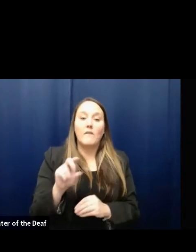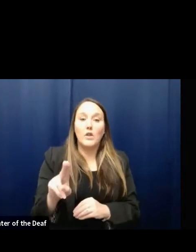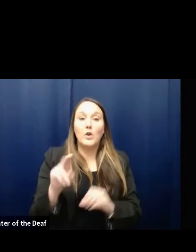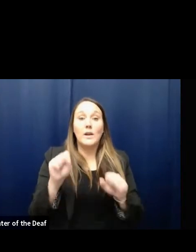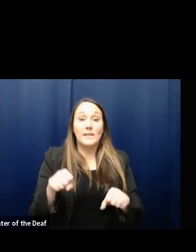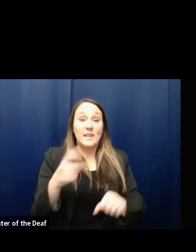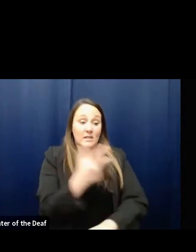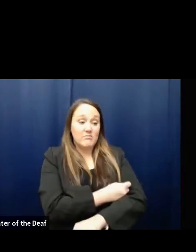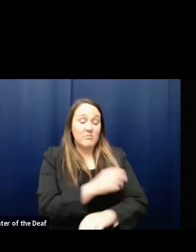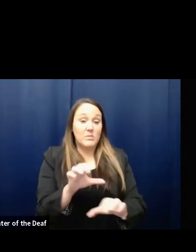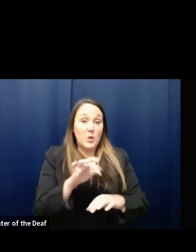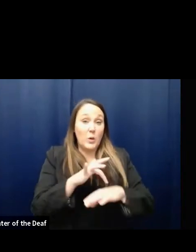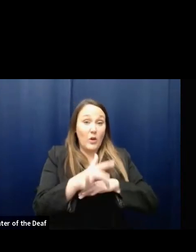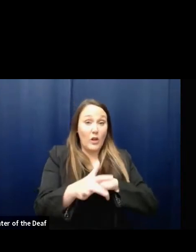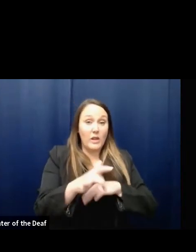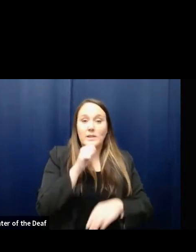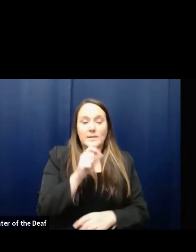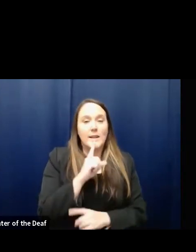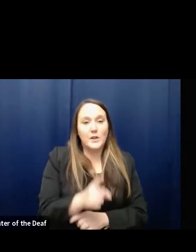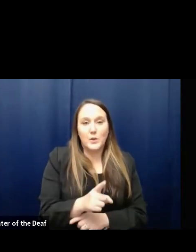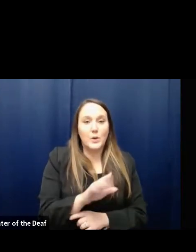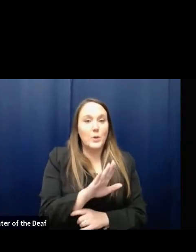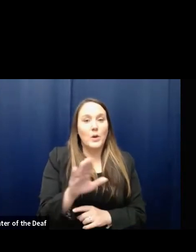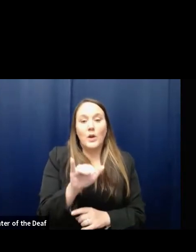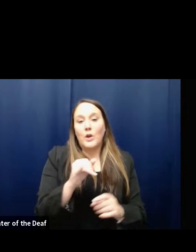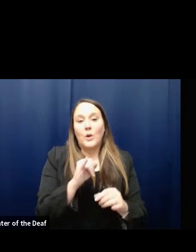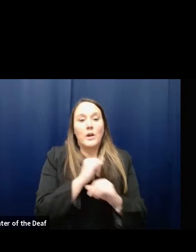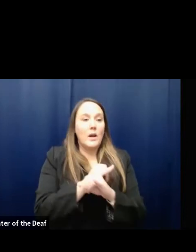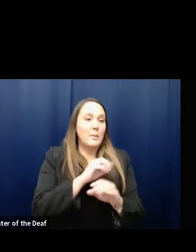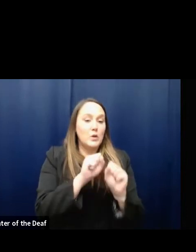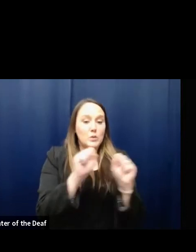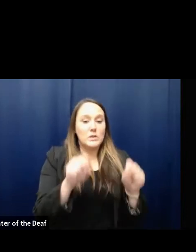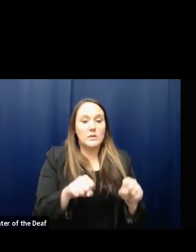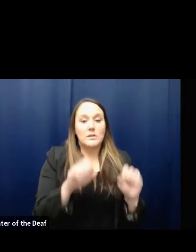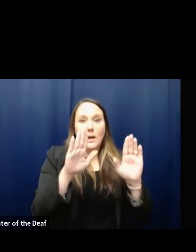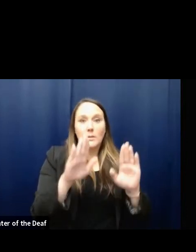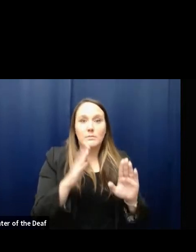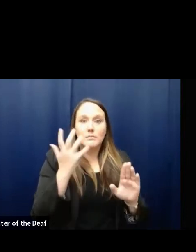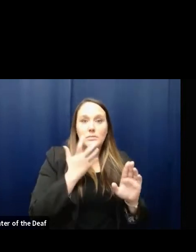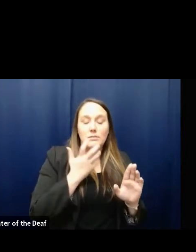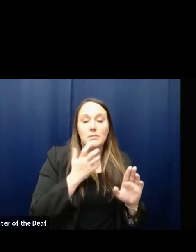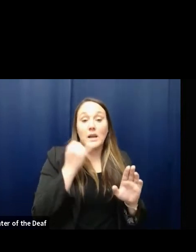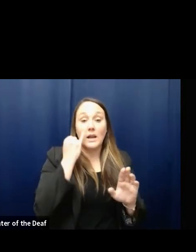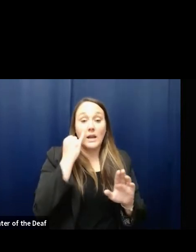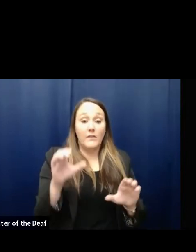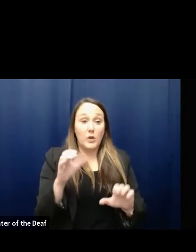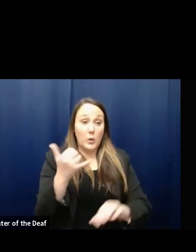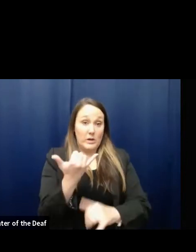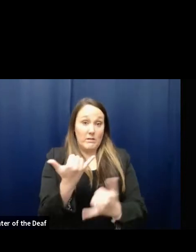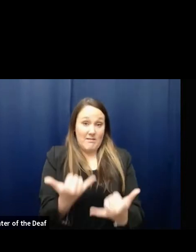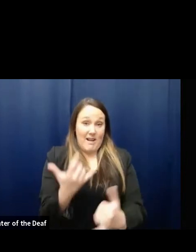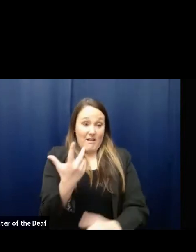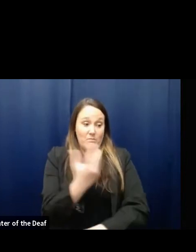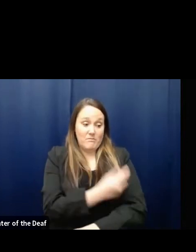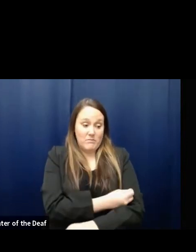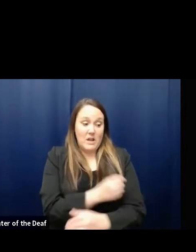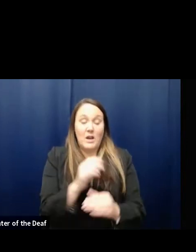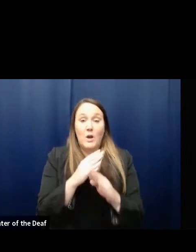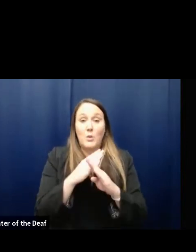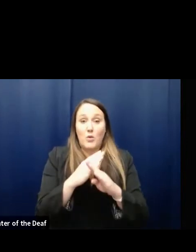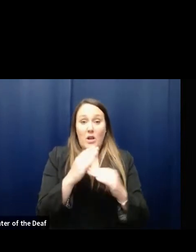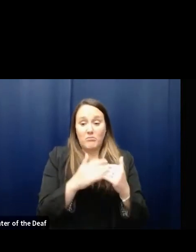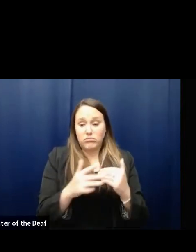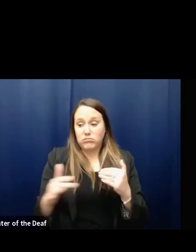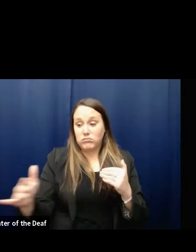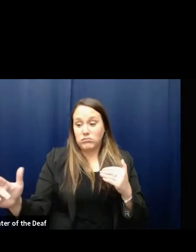early. That's not true. Your immune system's pretty amazing. And if you get your flu shot now, you'll be protected for the whole flu season because